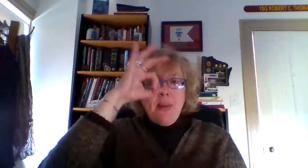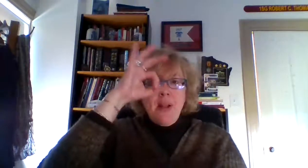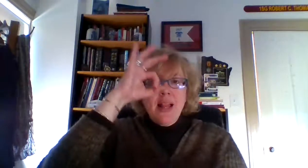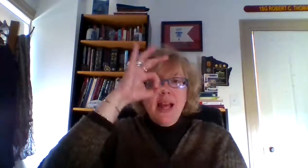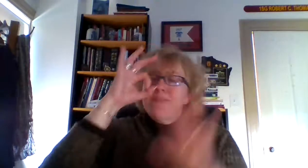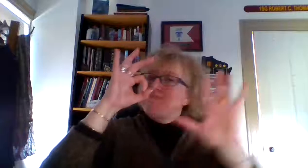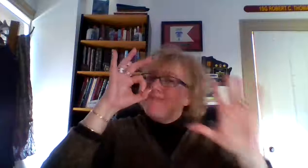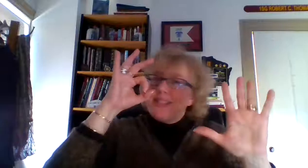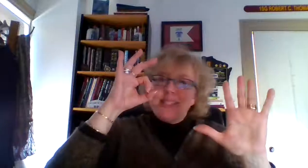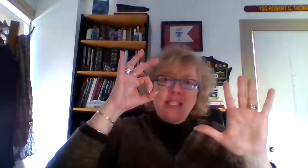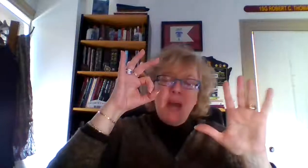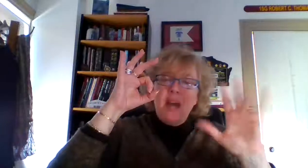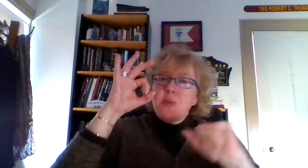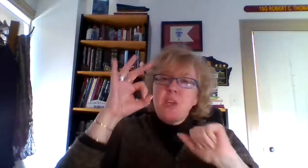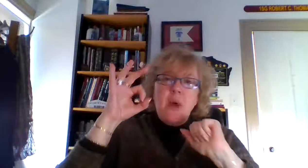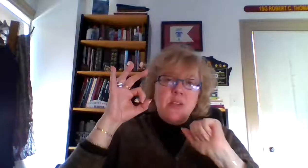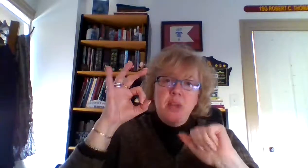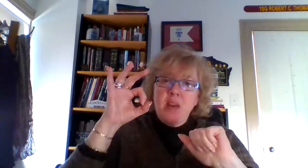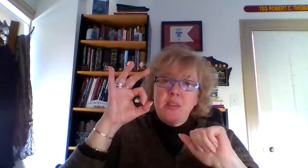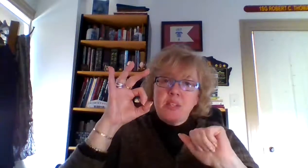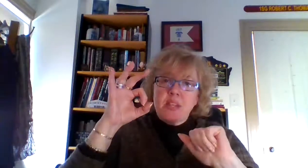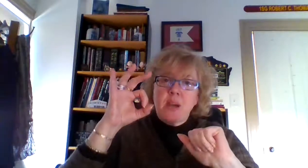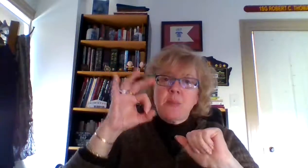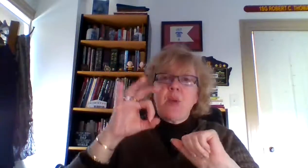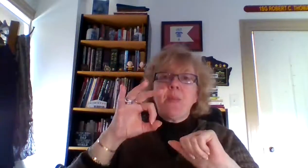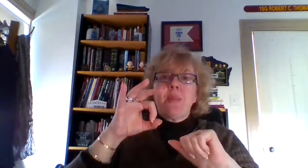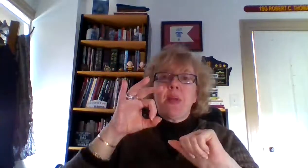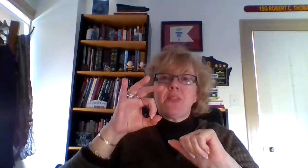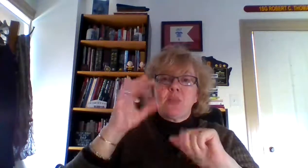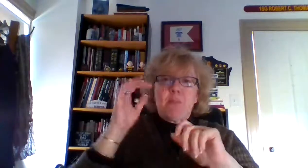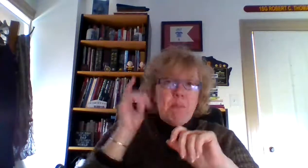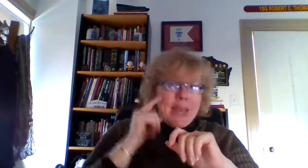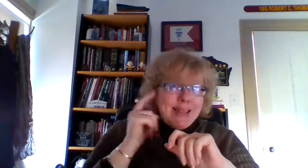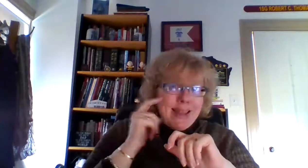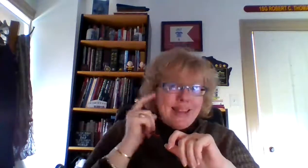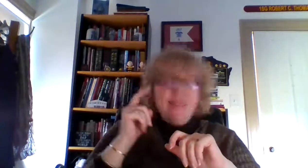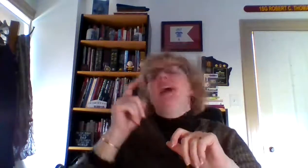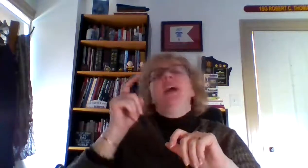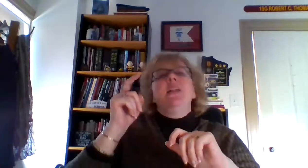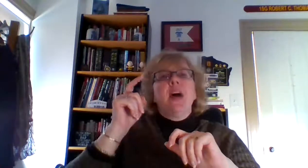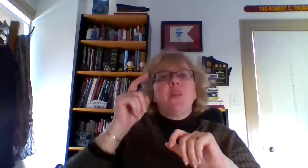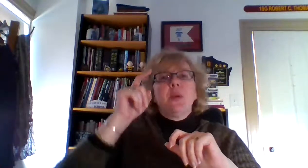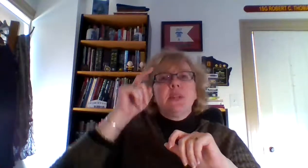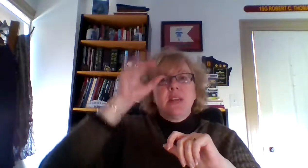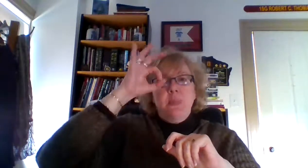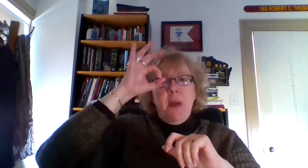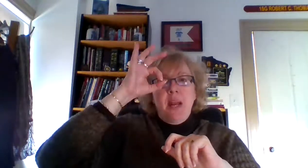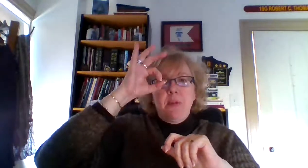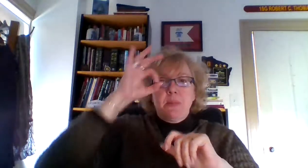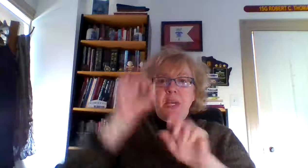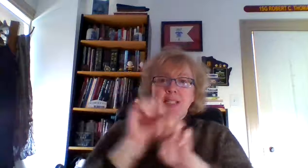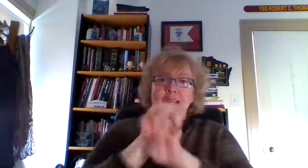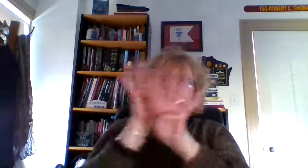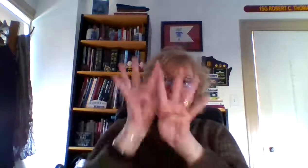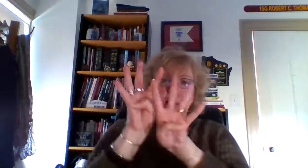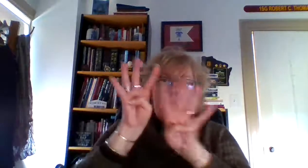pineapple. To be honest with you, I do not know where this sign comes from. People have speculated that the reason it's pineapple is because like the top of the